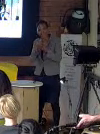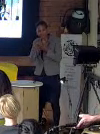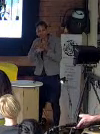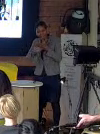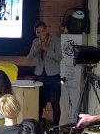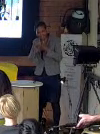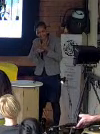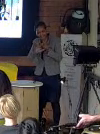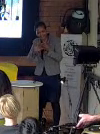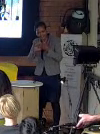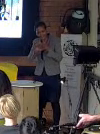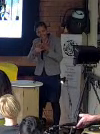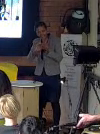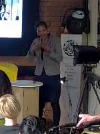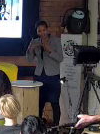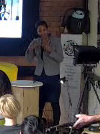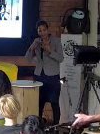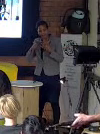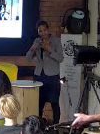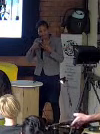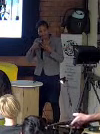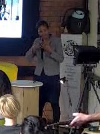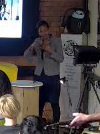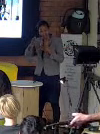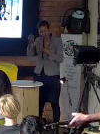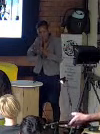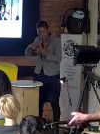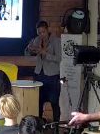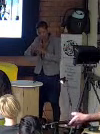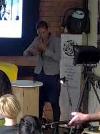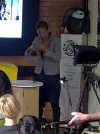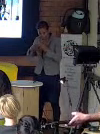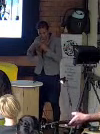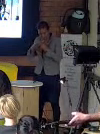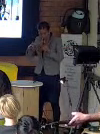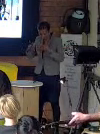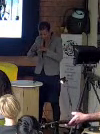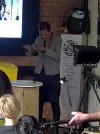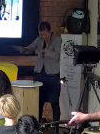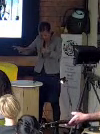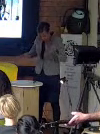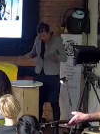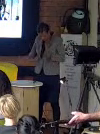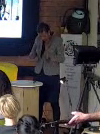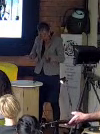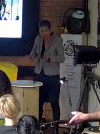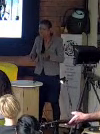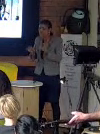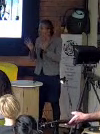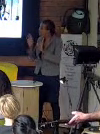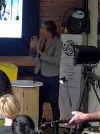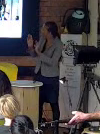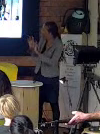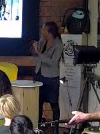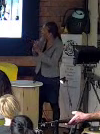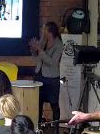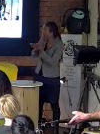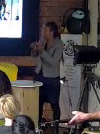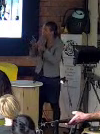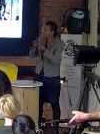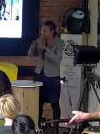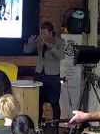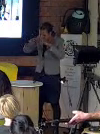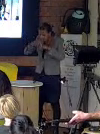terms Not of drawing? necessarily constraint, but trying to just explore more by closing your eyes,